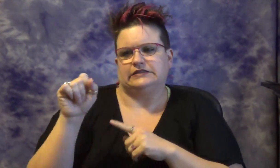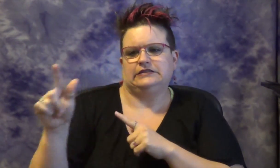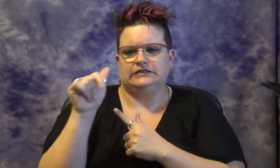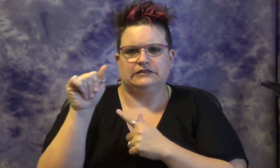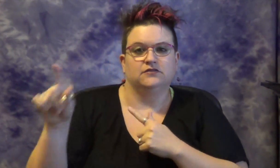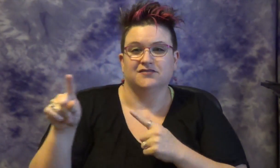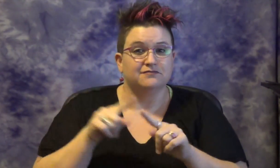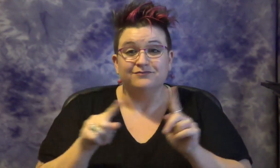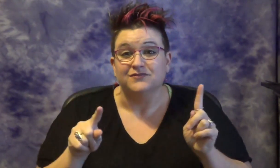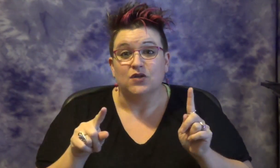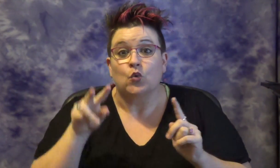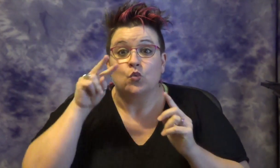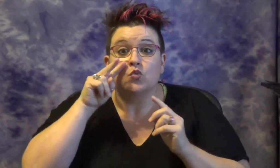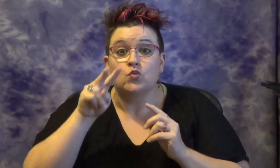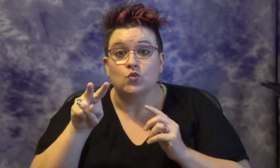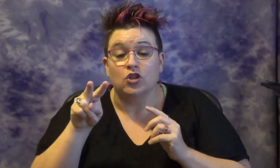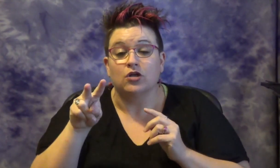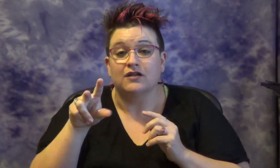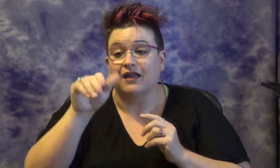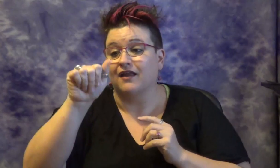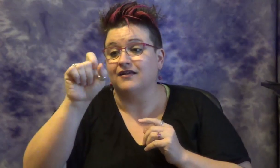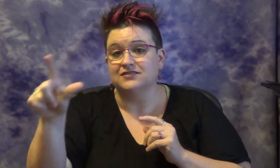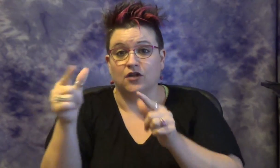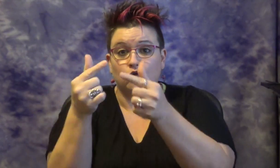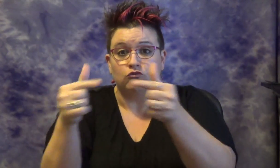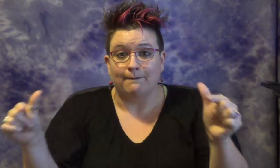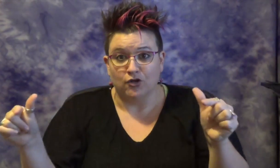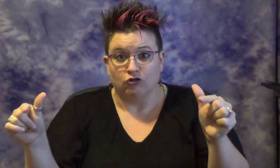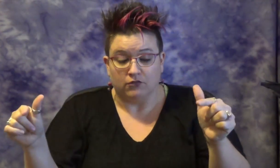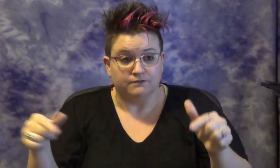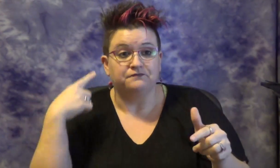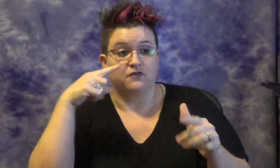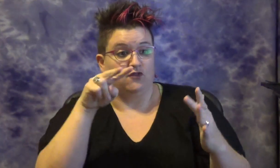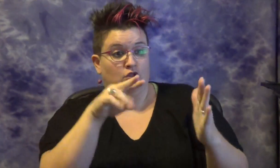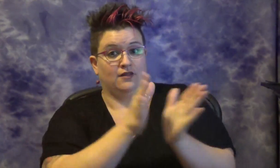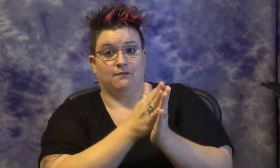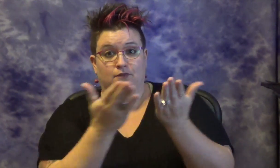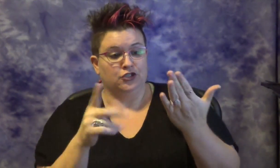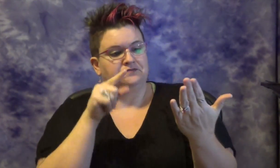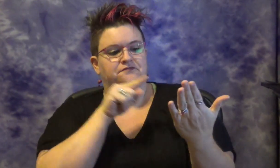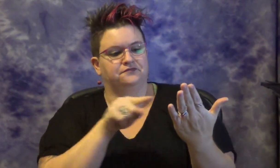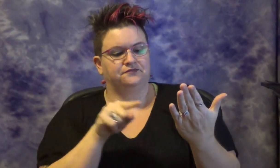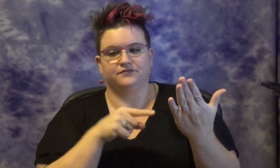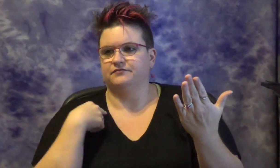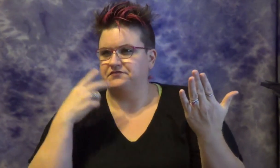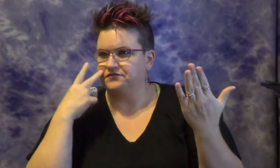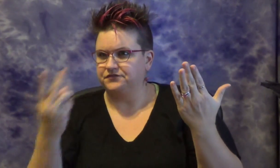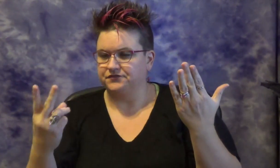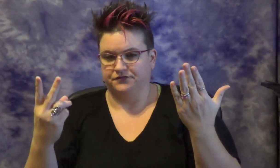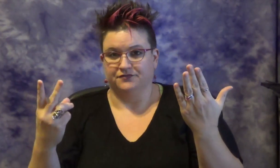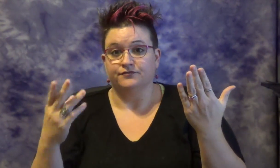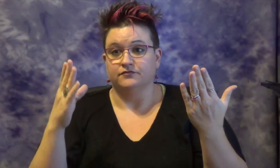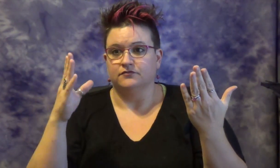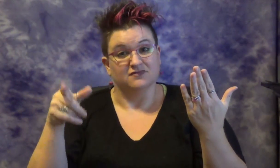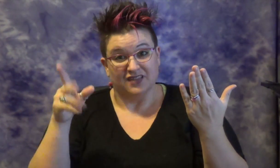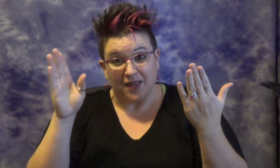ASL music interpreted song, da-da-da-da-da. But if you actually look at the grammatical structure of ASL from like a linguistic